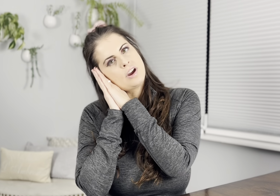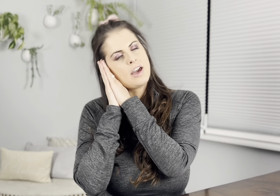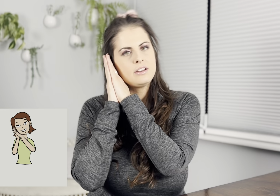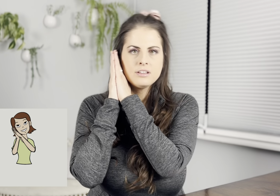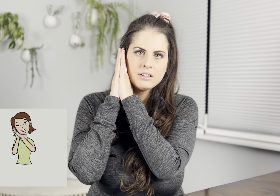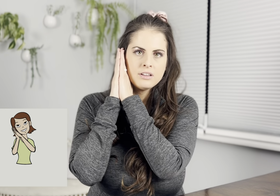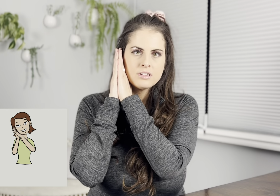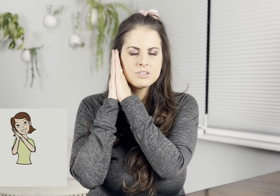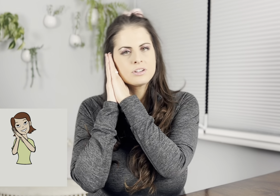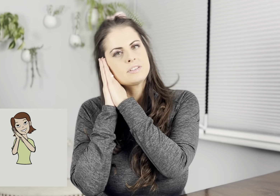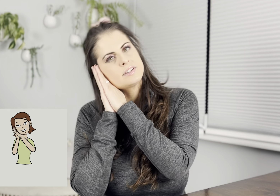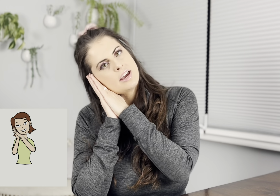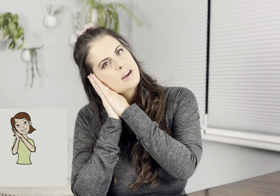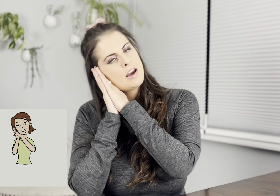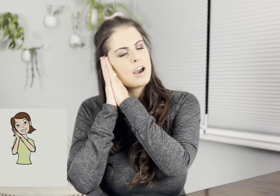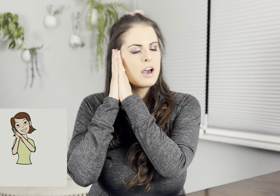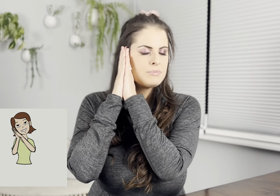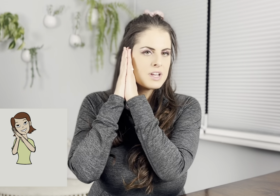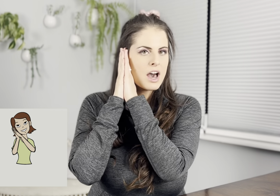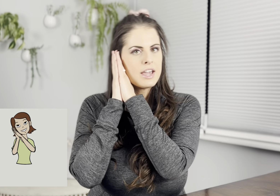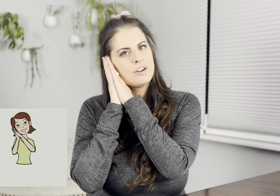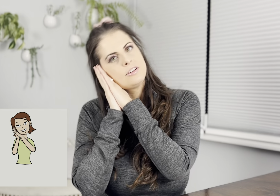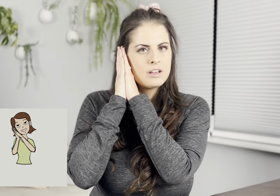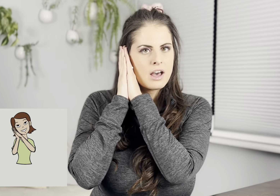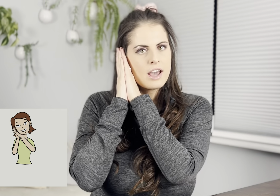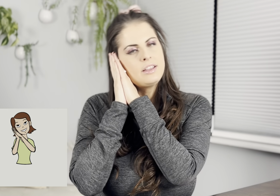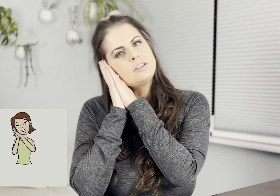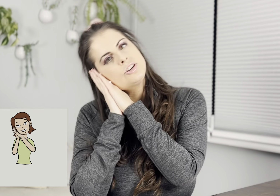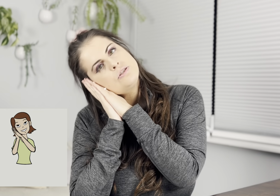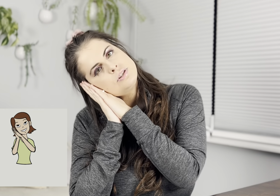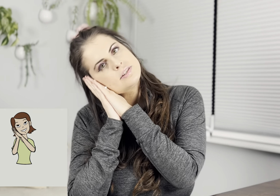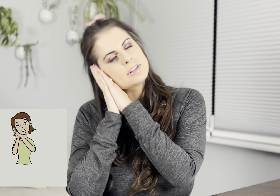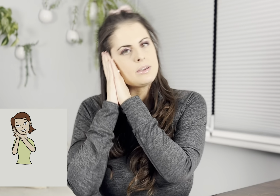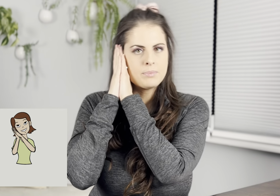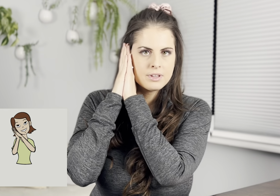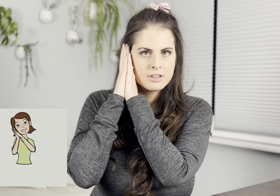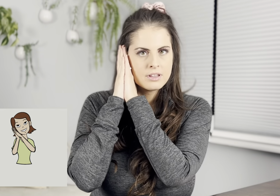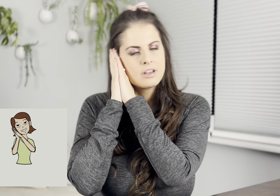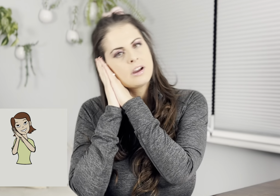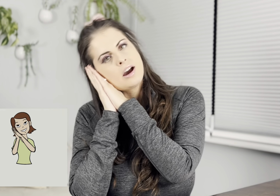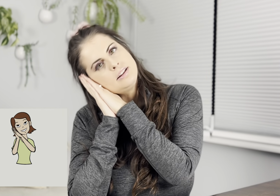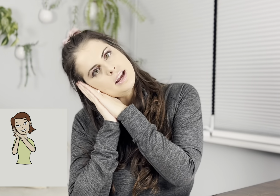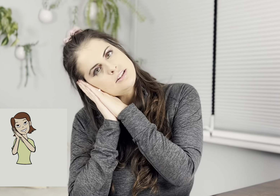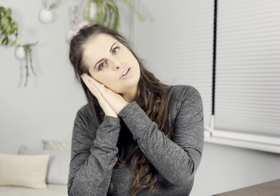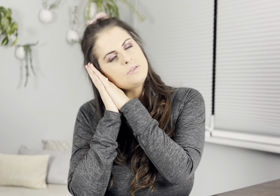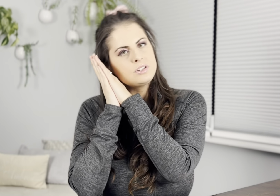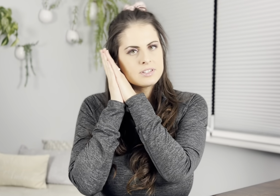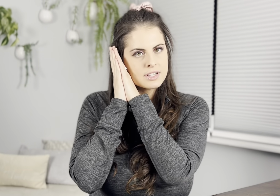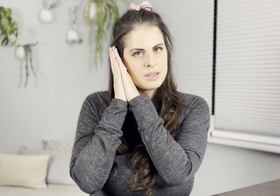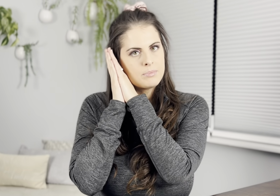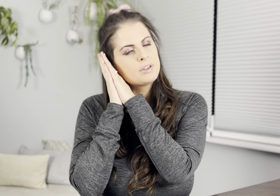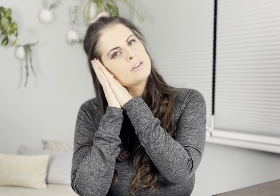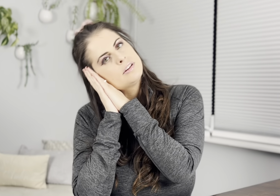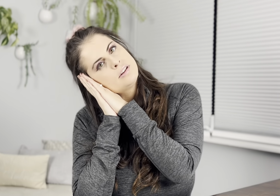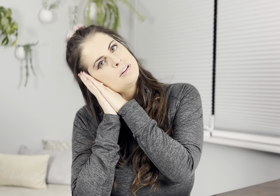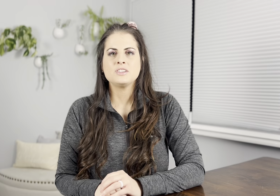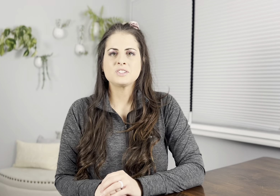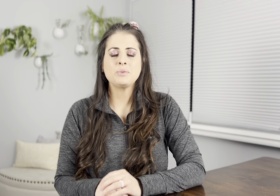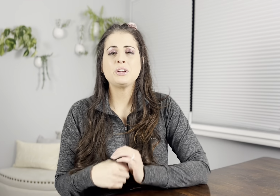head. So you're going to say, I'm tired. I'd like to go to sleep. I'd like to go to sleep. So when your